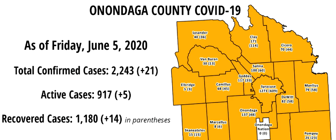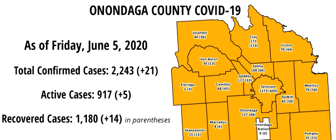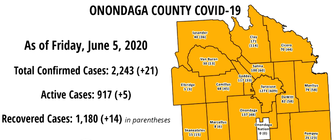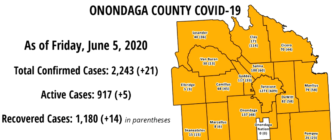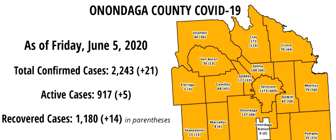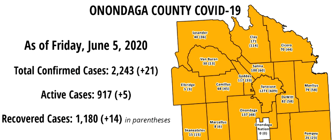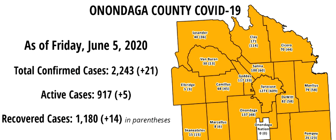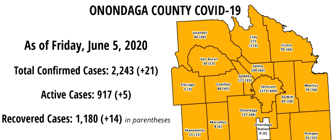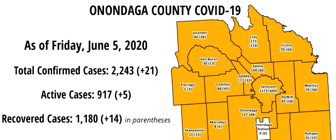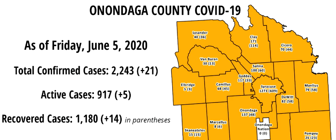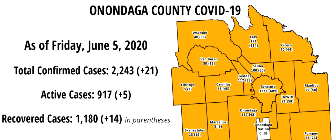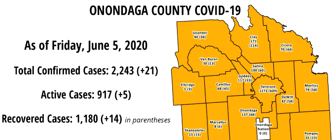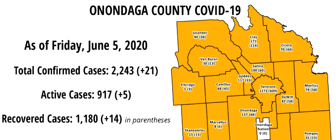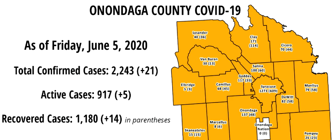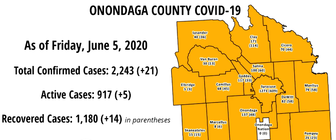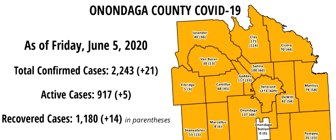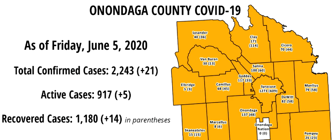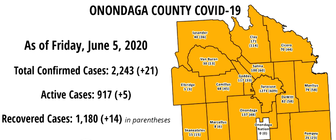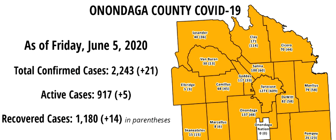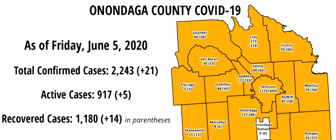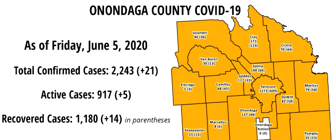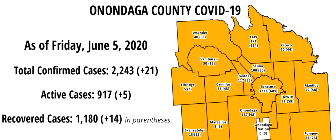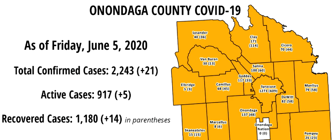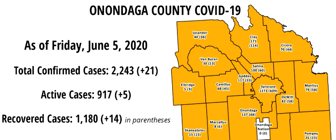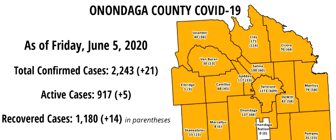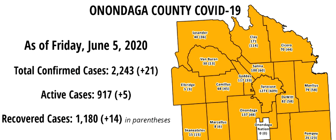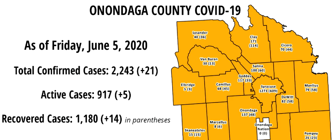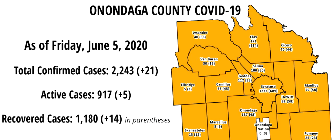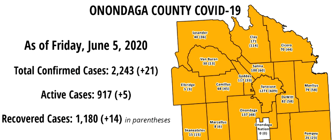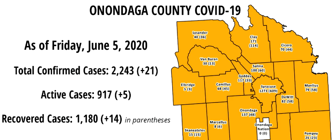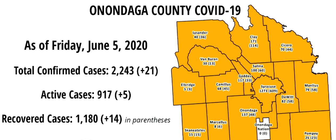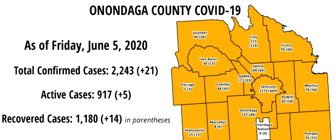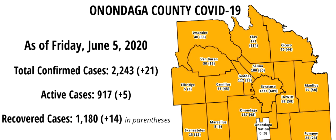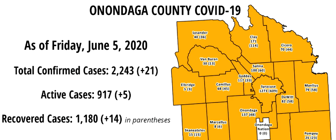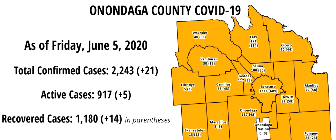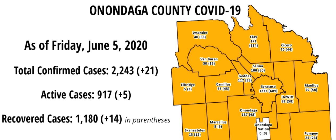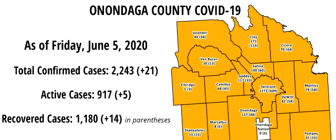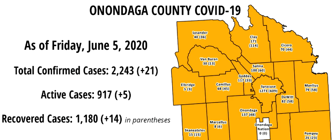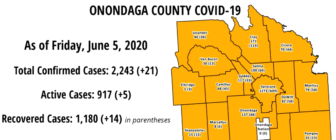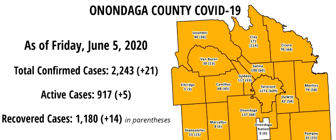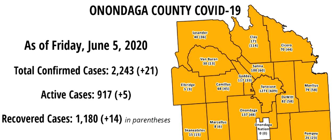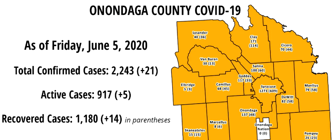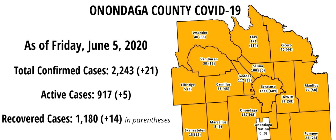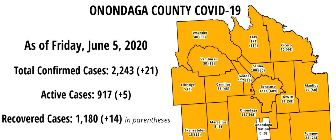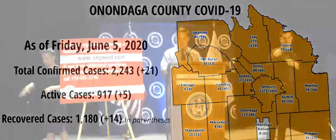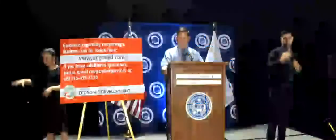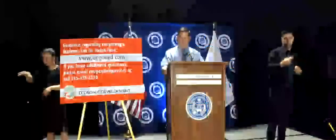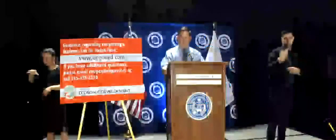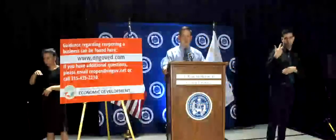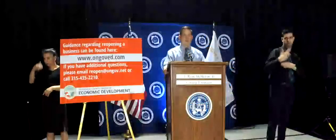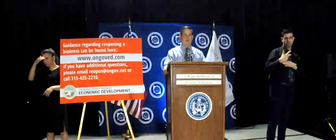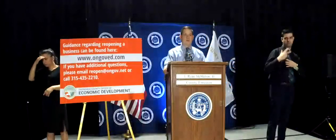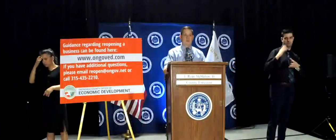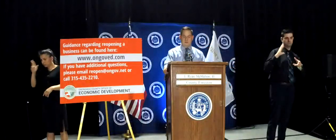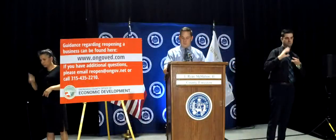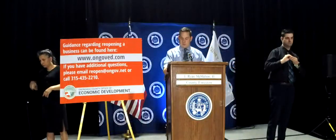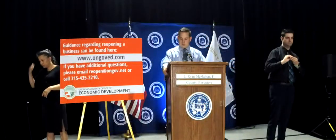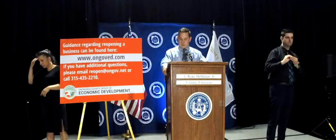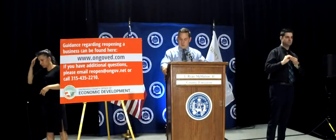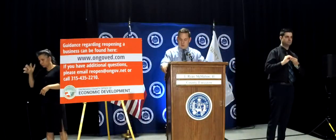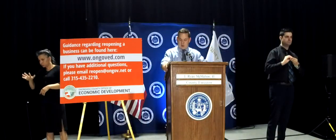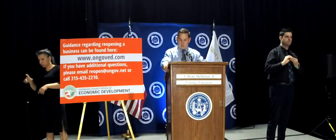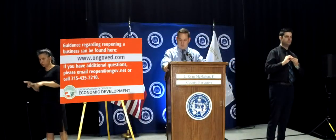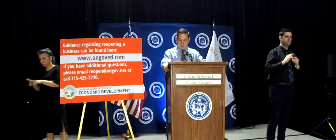doing universal testing. Over the last 3 days from the New York State Department of Health system, the eClair